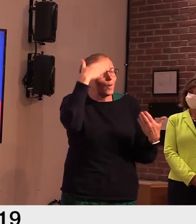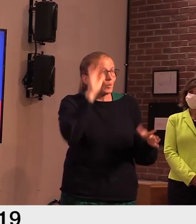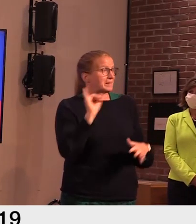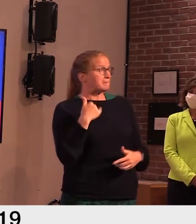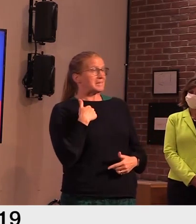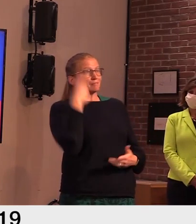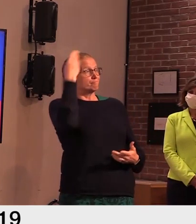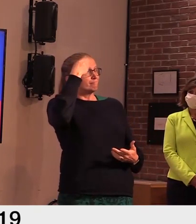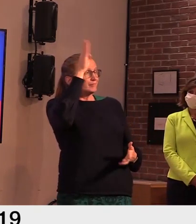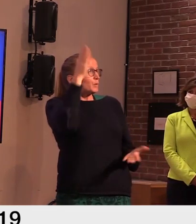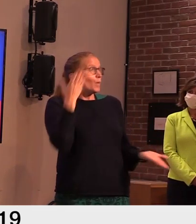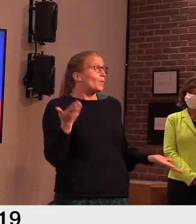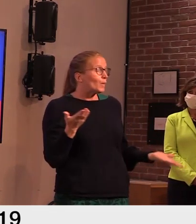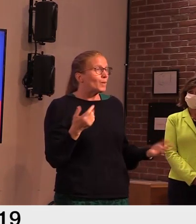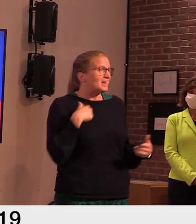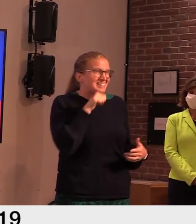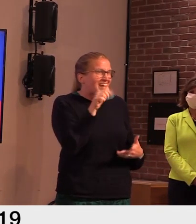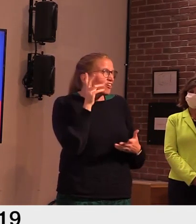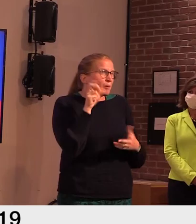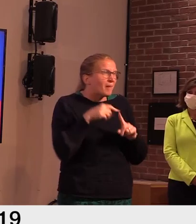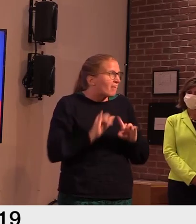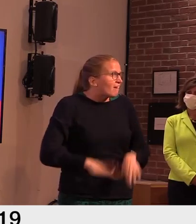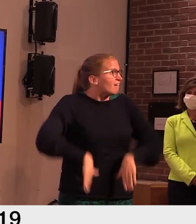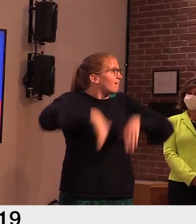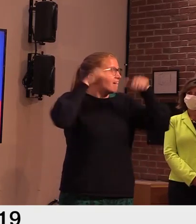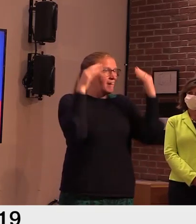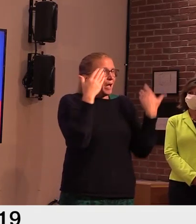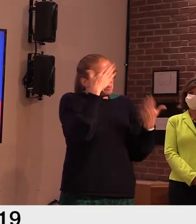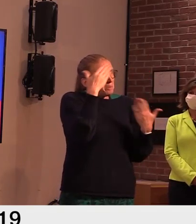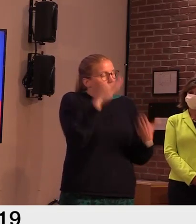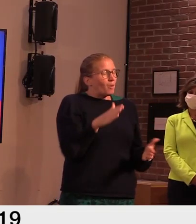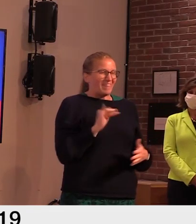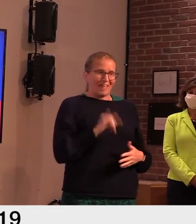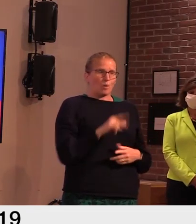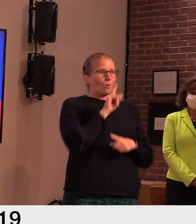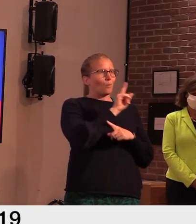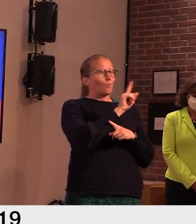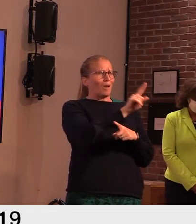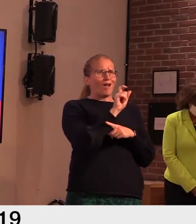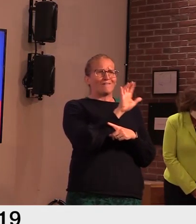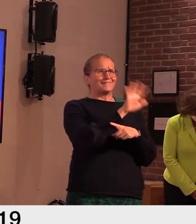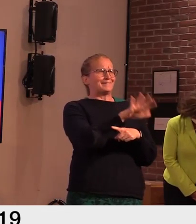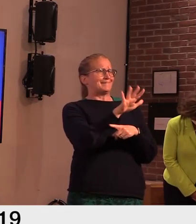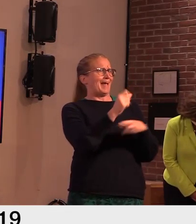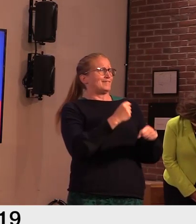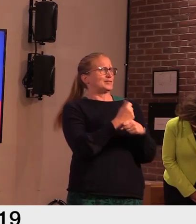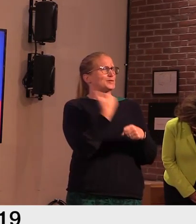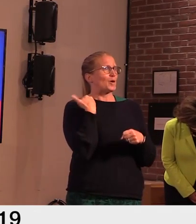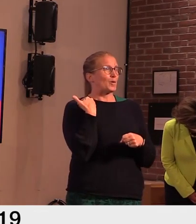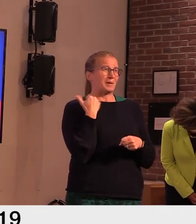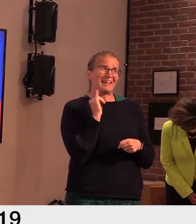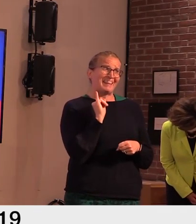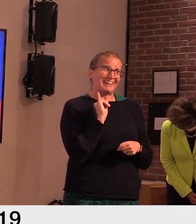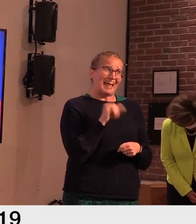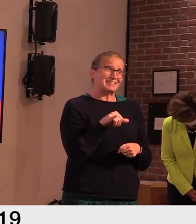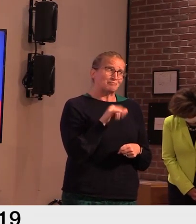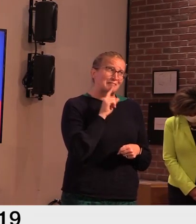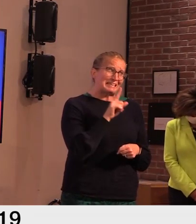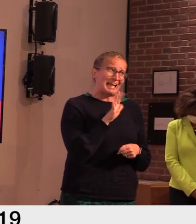Juneteenth meant. And it wasn't, you know, when you think about 155 years ago, not that long ago in some